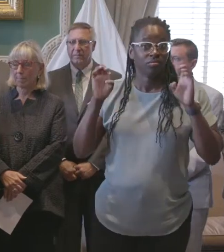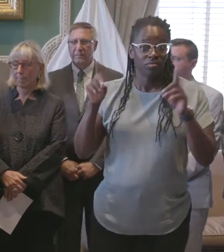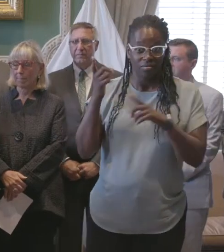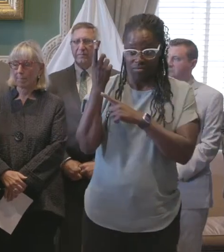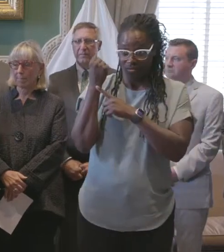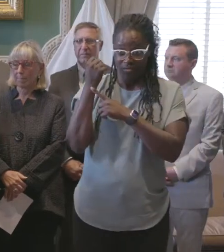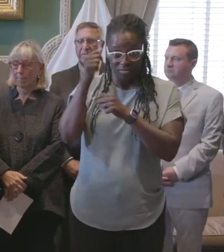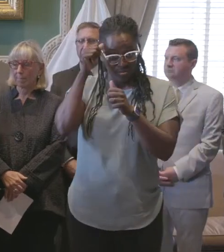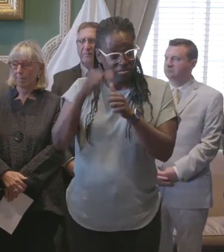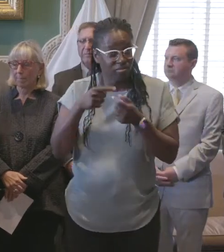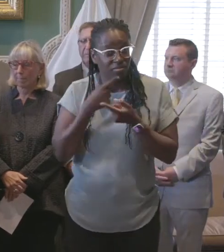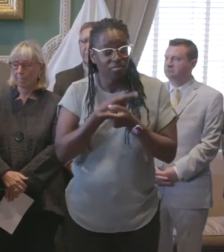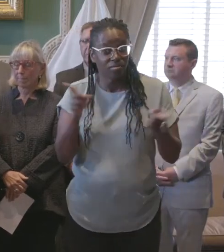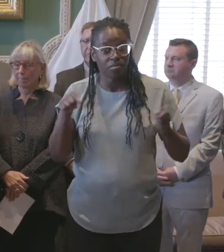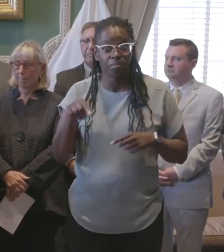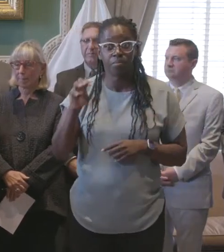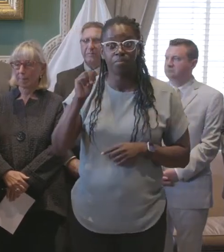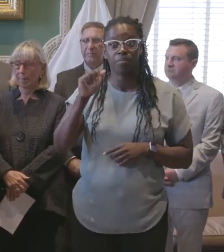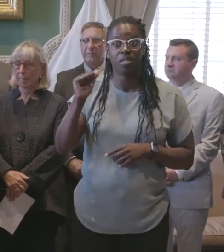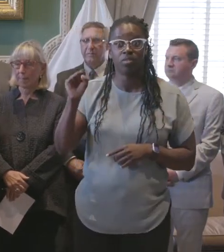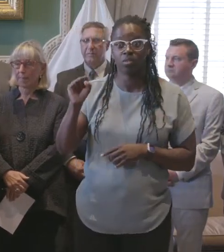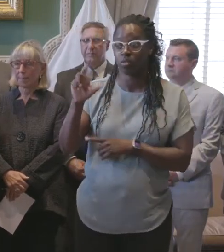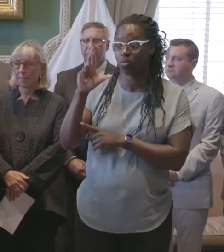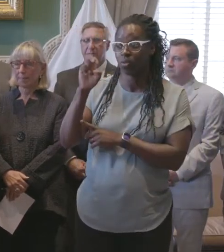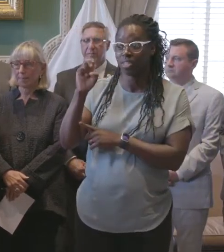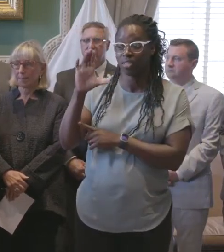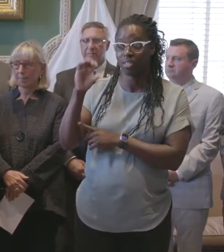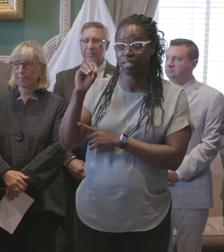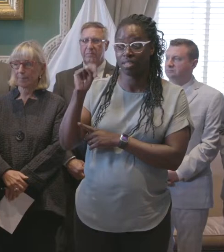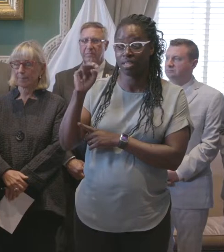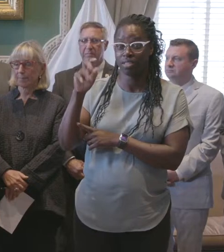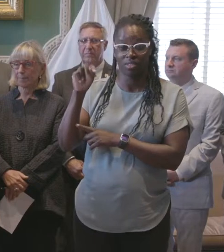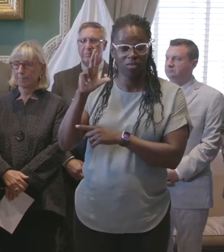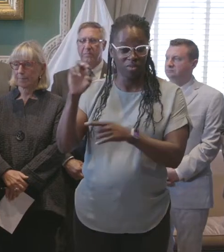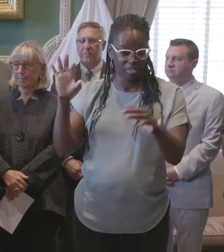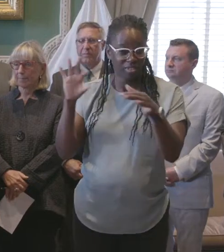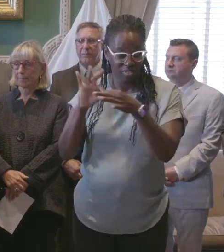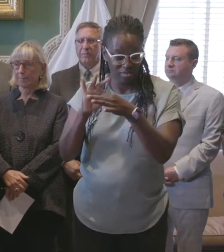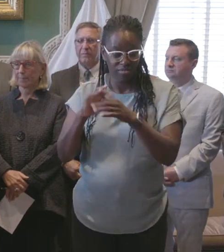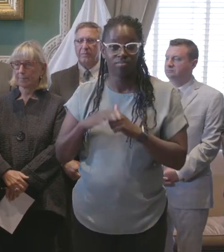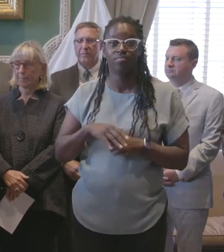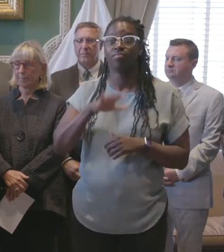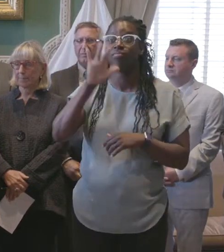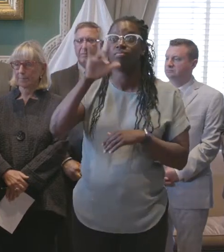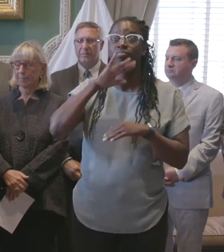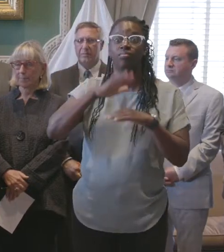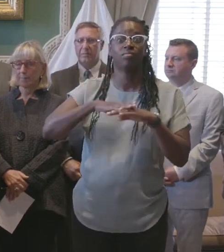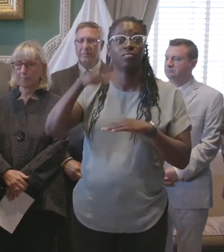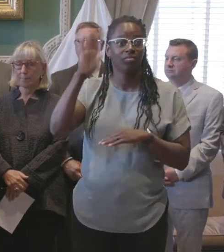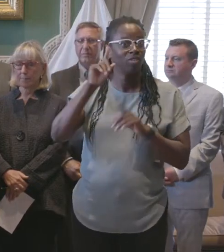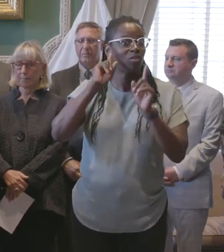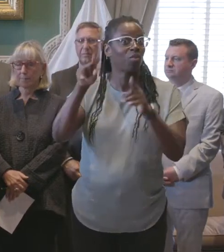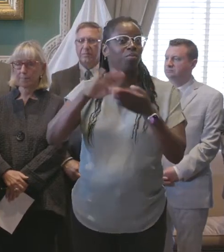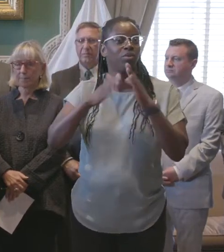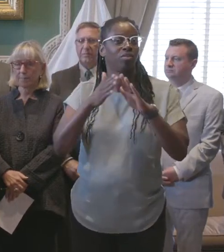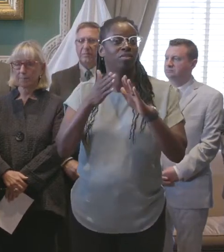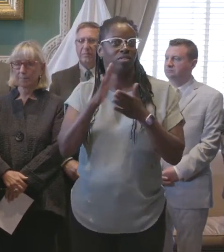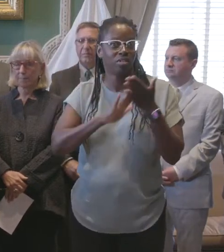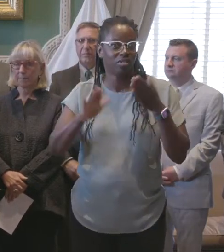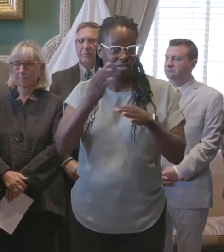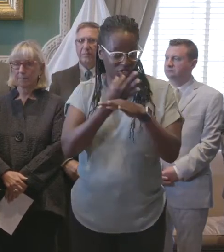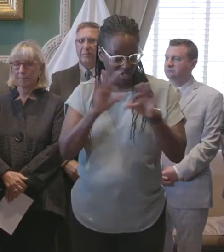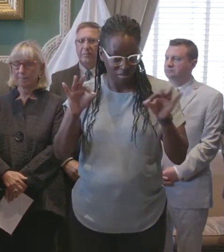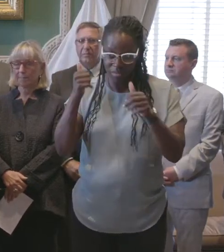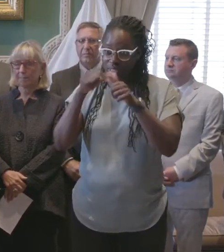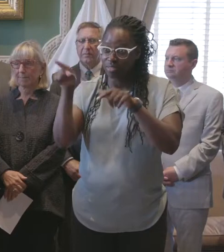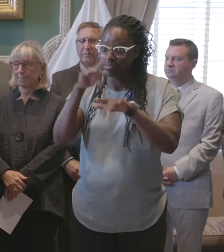Mass Reconnect, the program that makes community college free for students 25 and older, which has already brought back